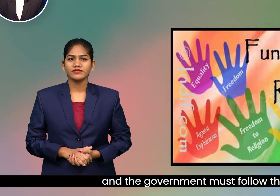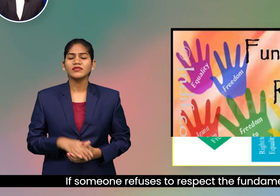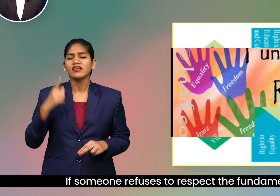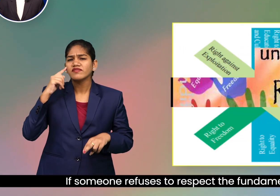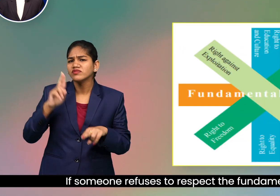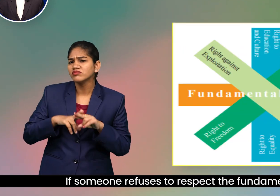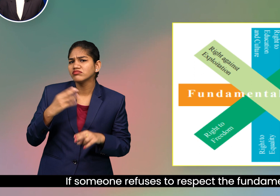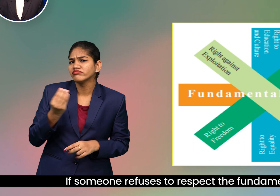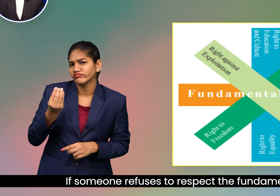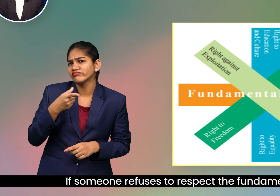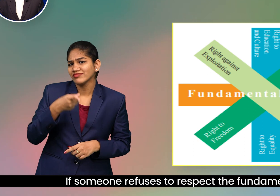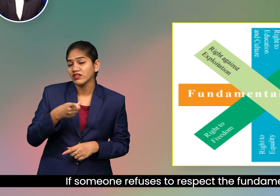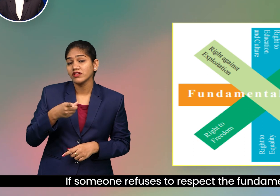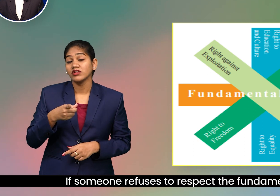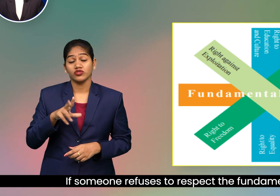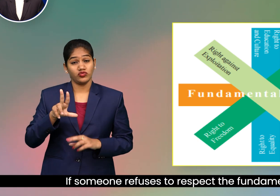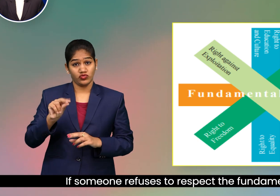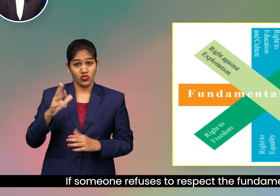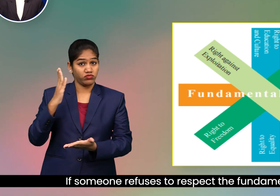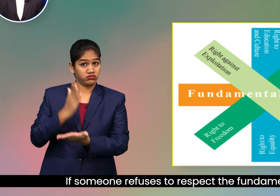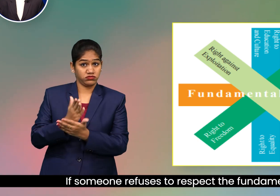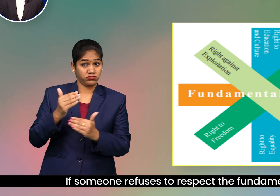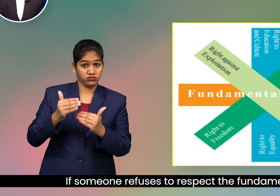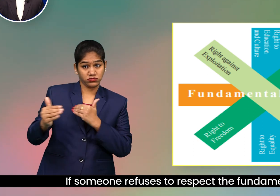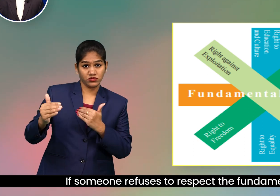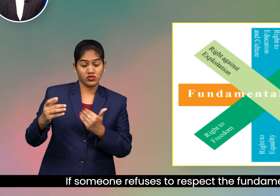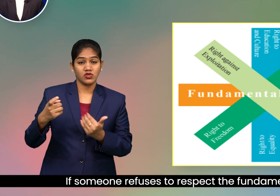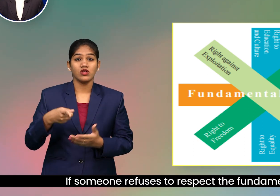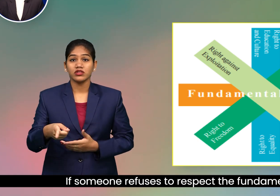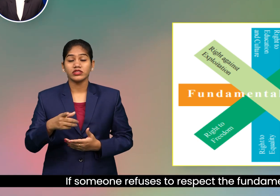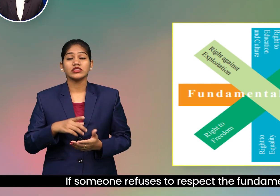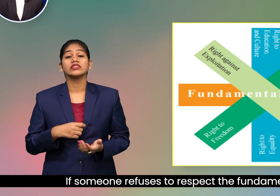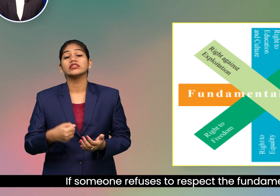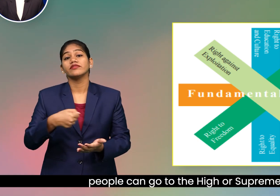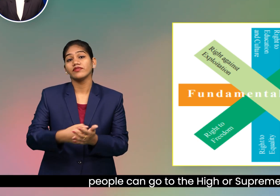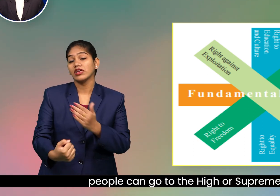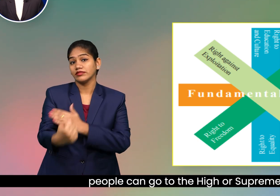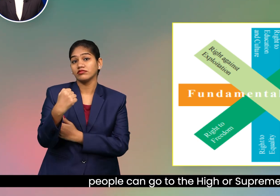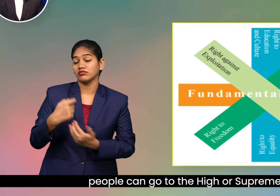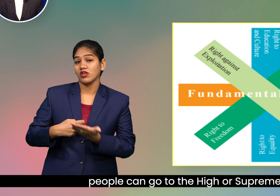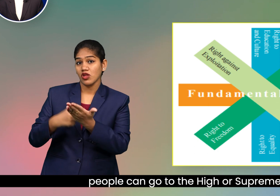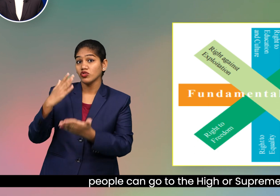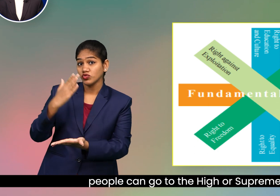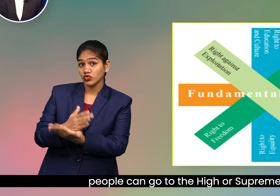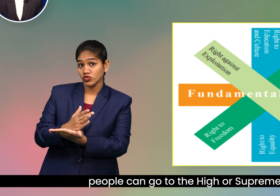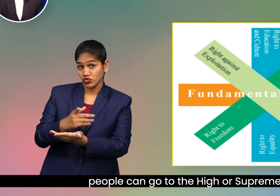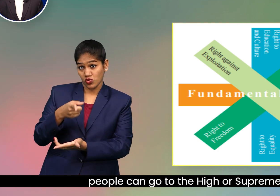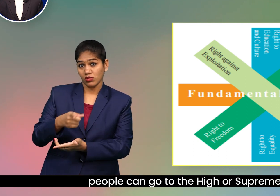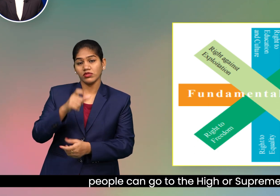If someone refuses to respect the fundamental rights, people can go to the High